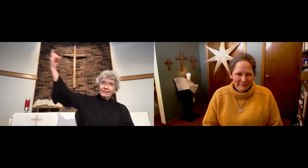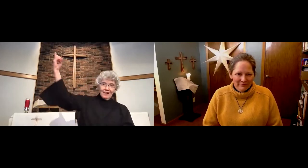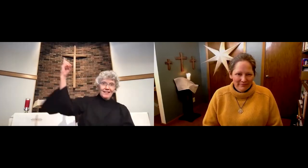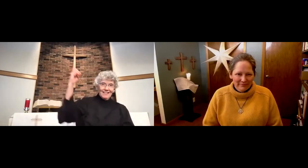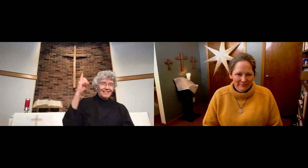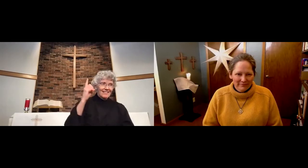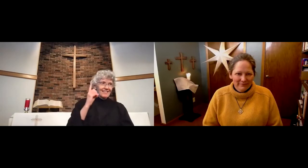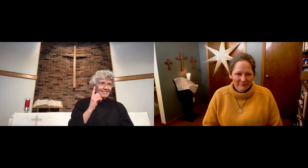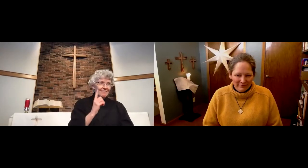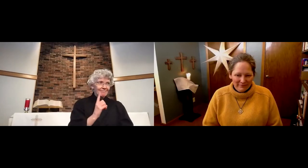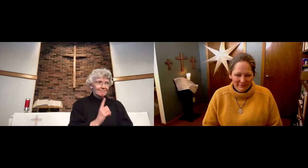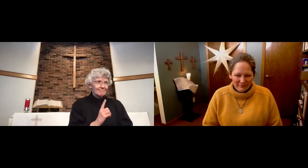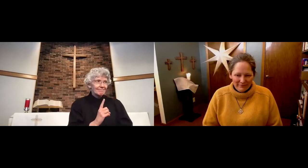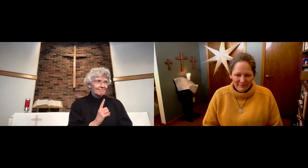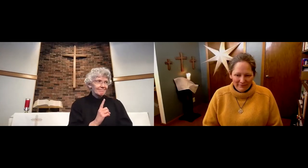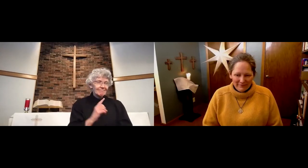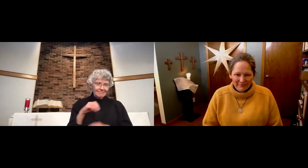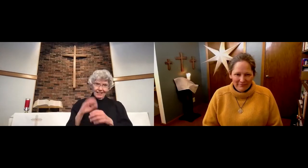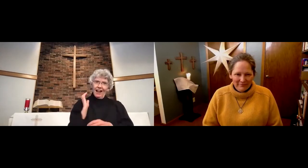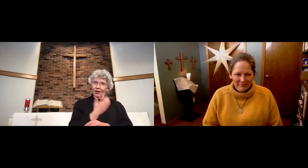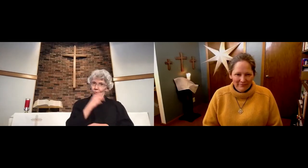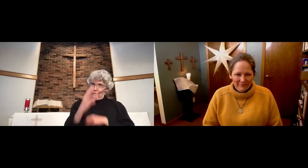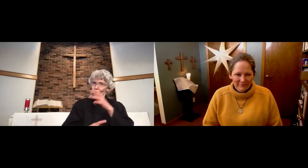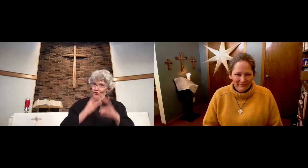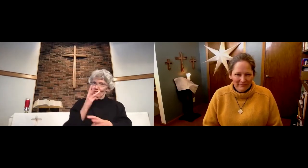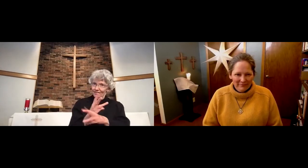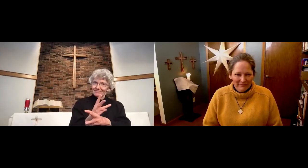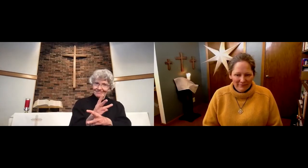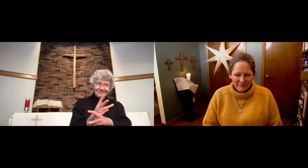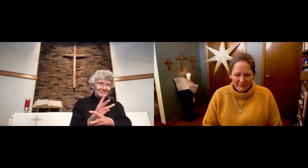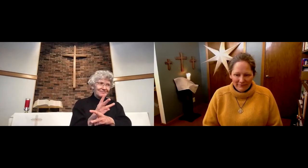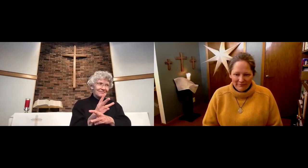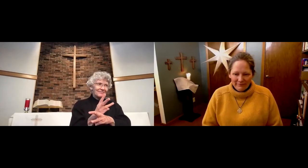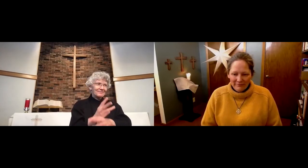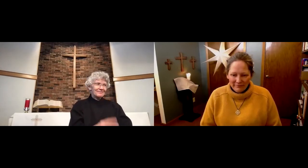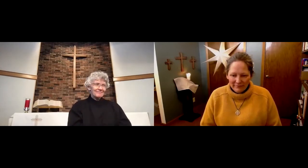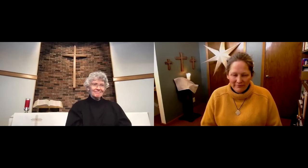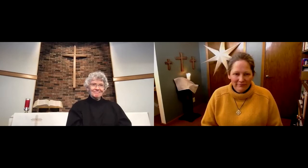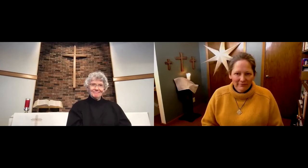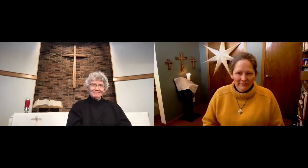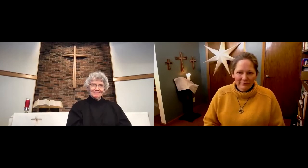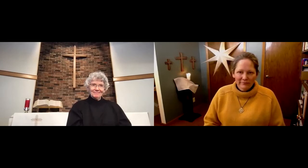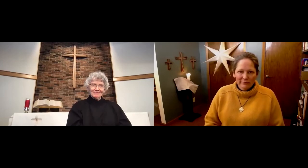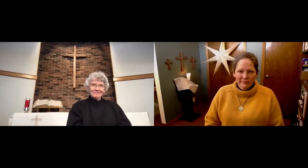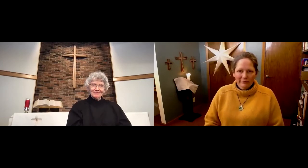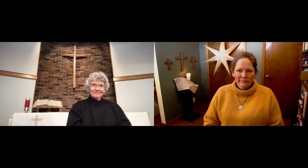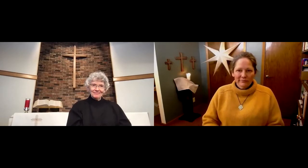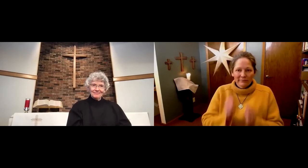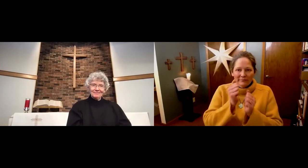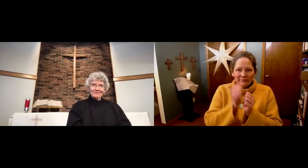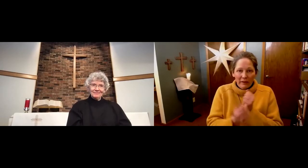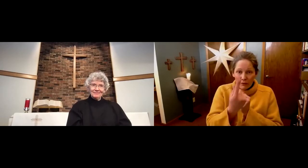Dorothy, in this season of waiting, of longing, of looking for you to come into our